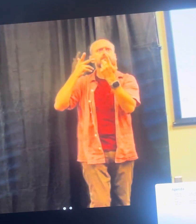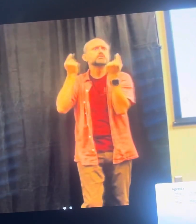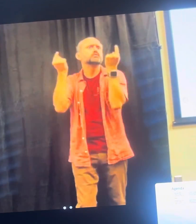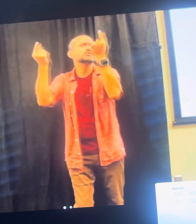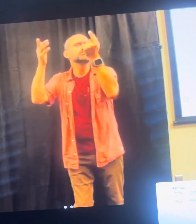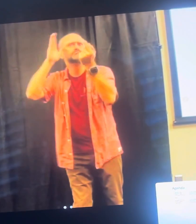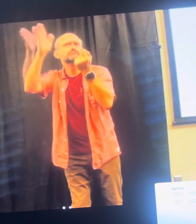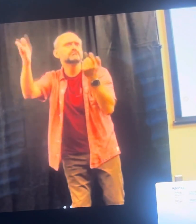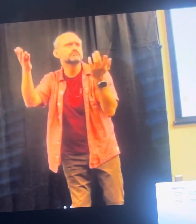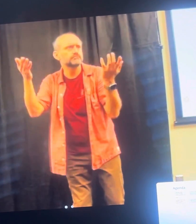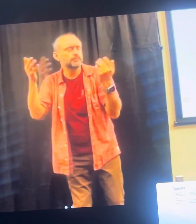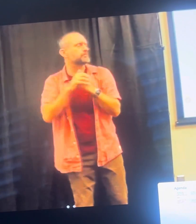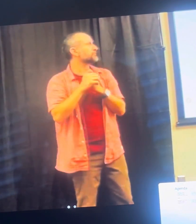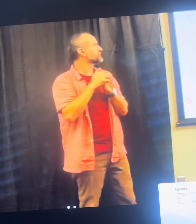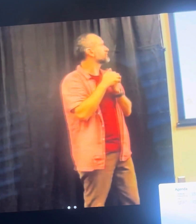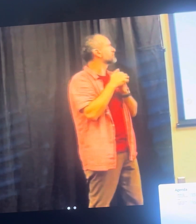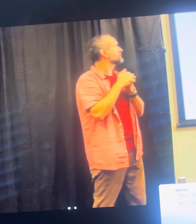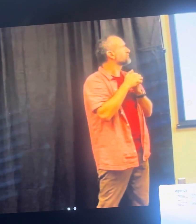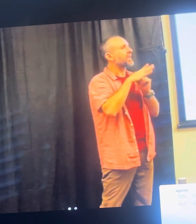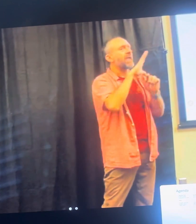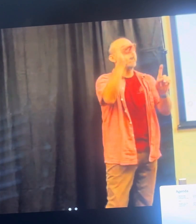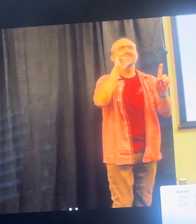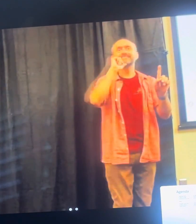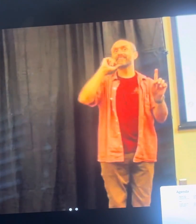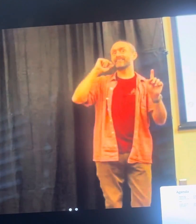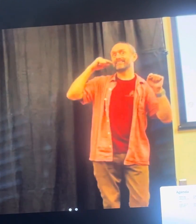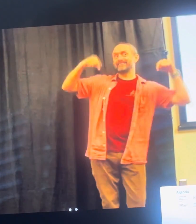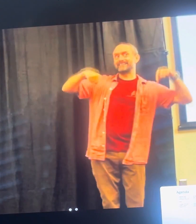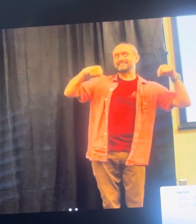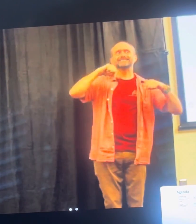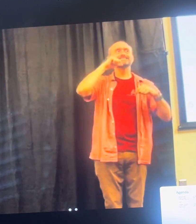apply what you've learned from here on out.